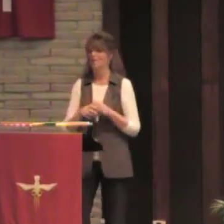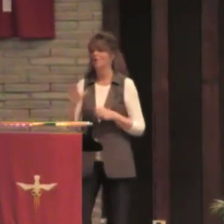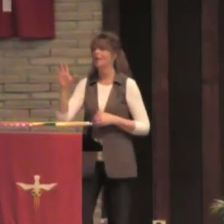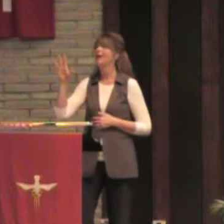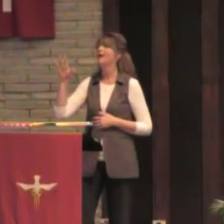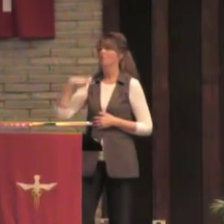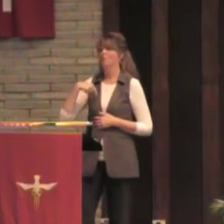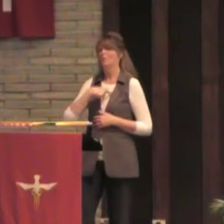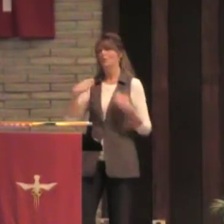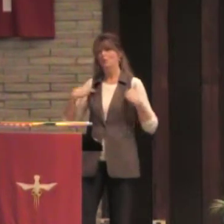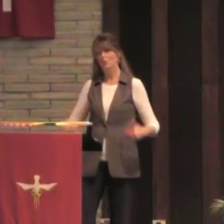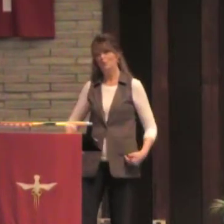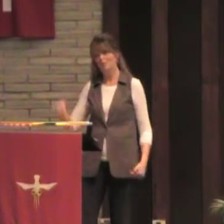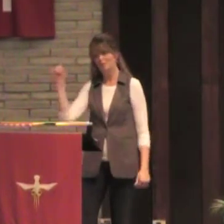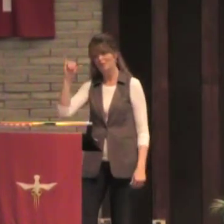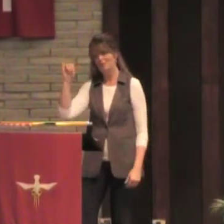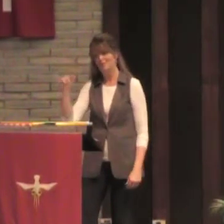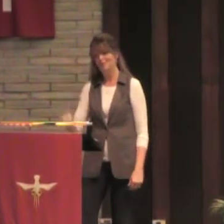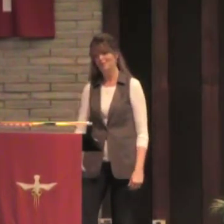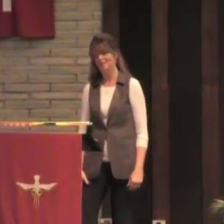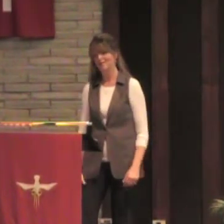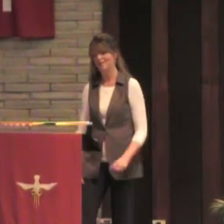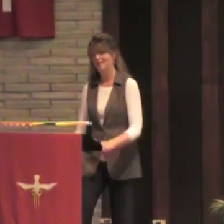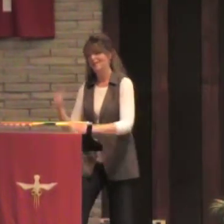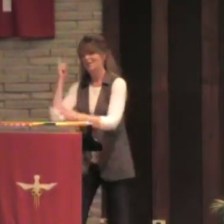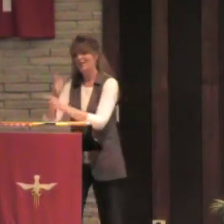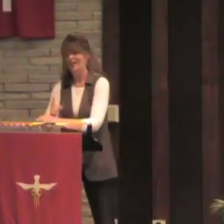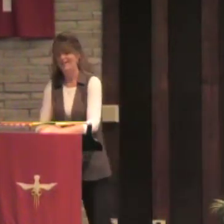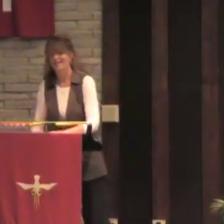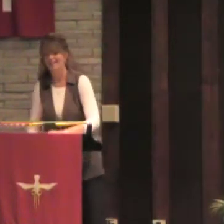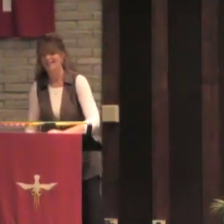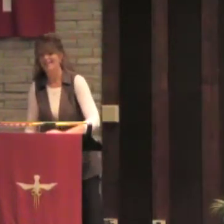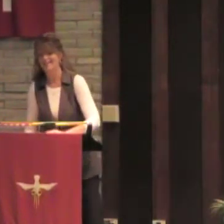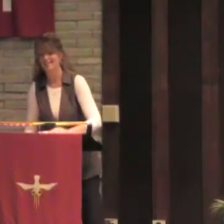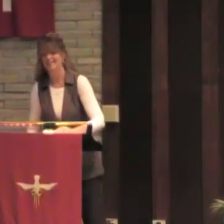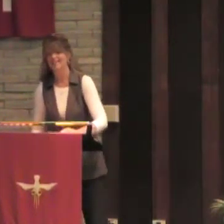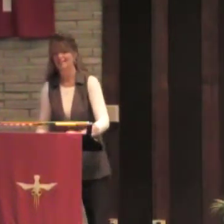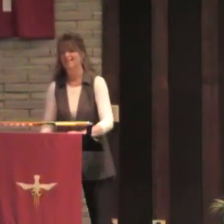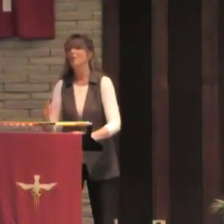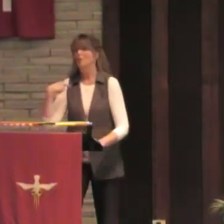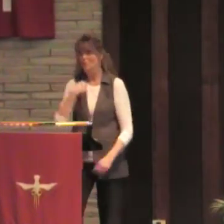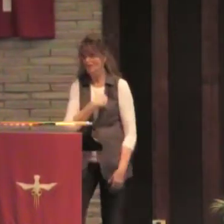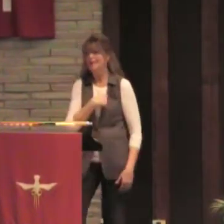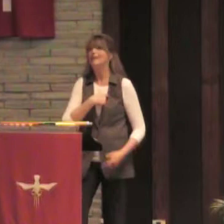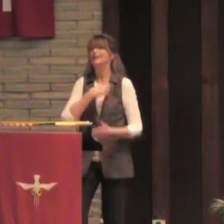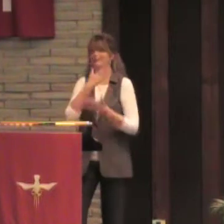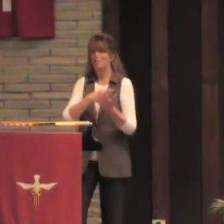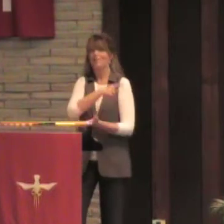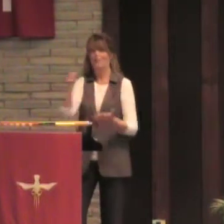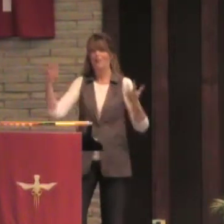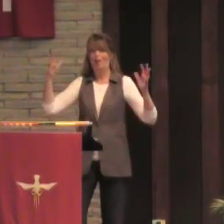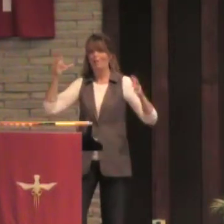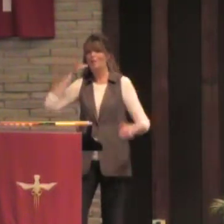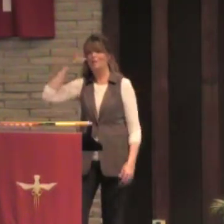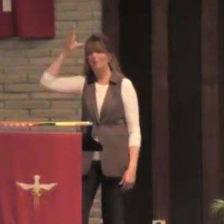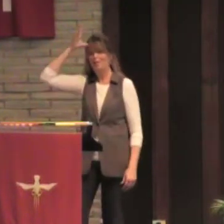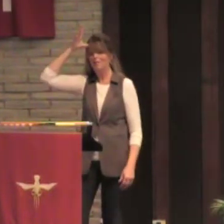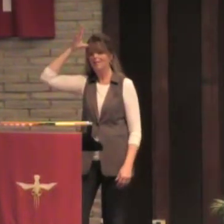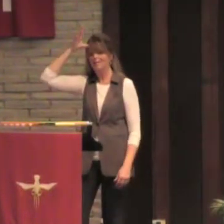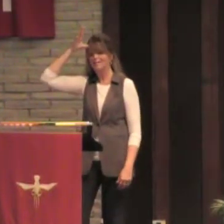So remember this, and also remember that we are human as well, right? Some